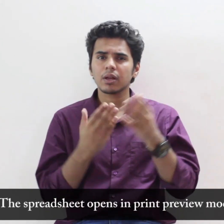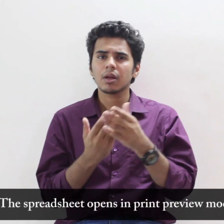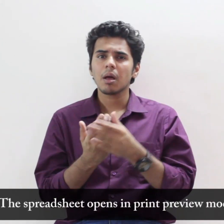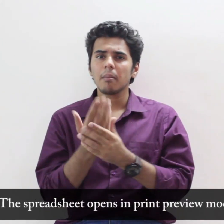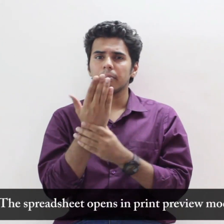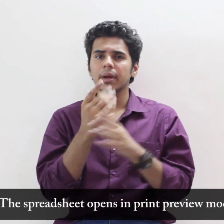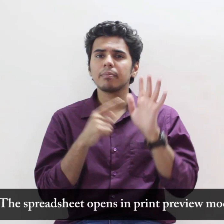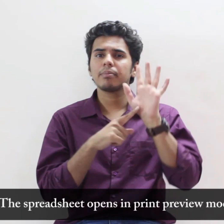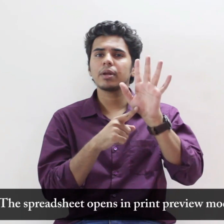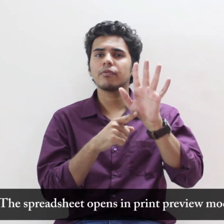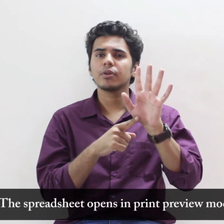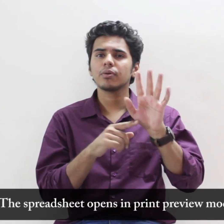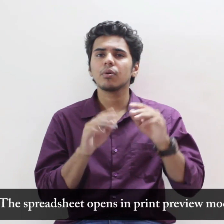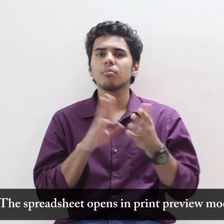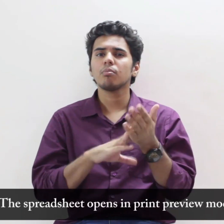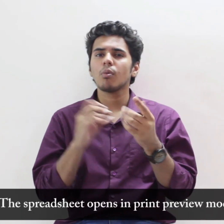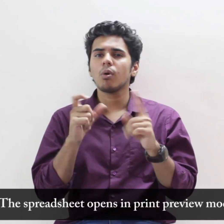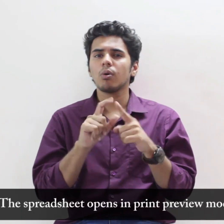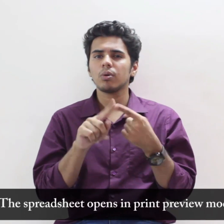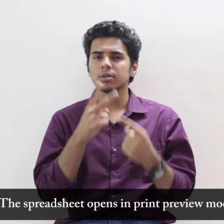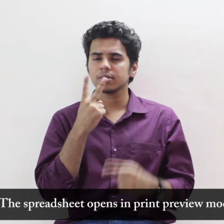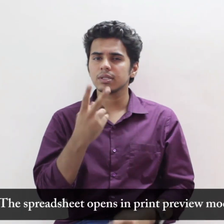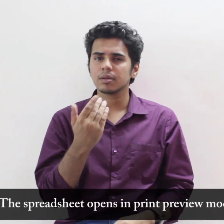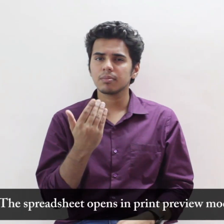The spreadsheet opens in the Print Preview mode.